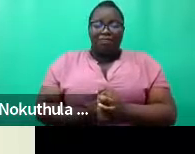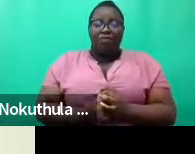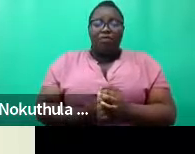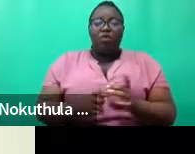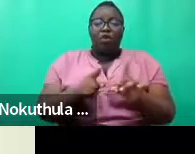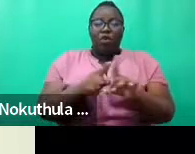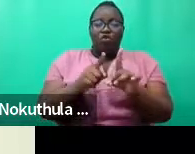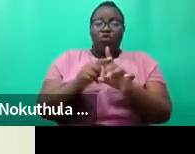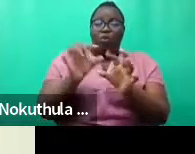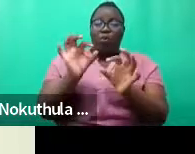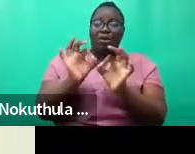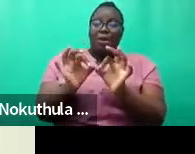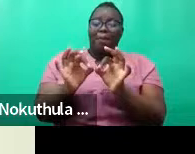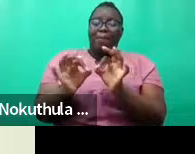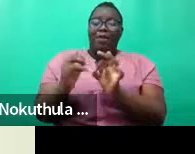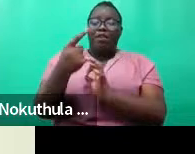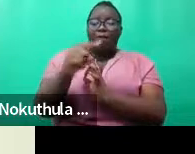students.